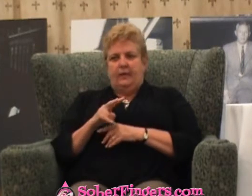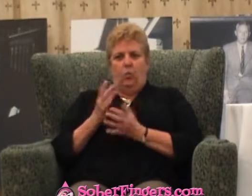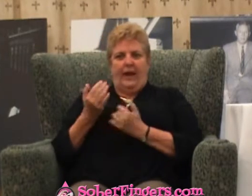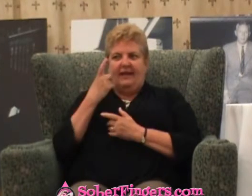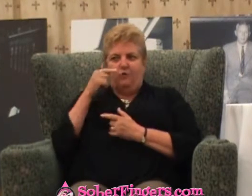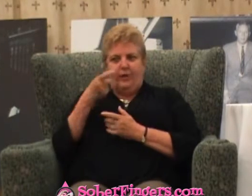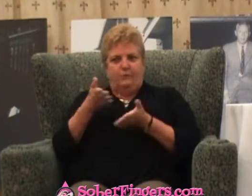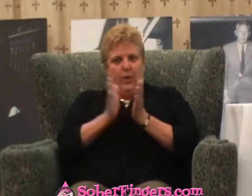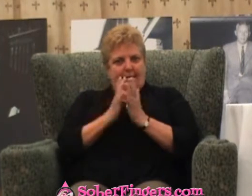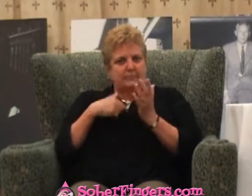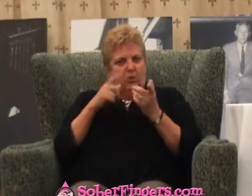right?